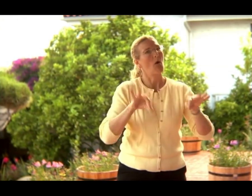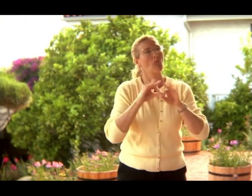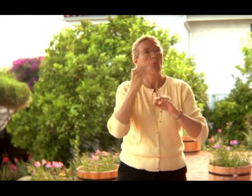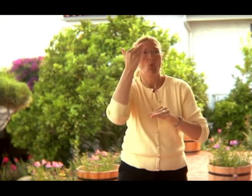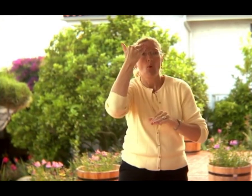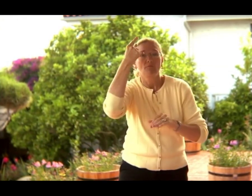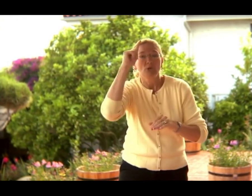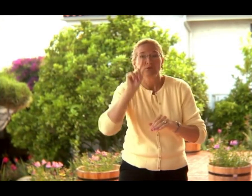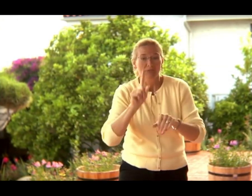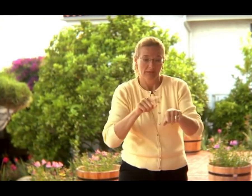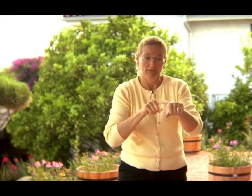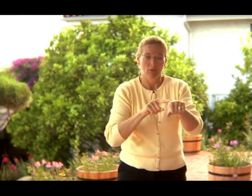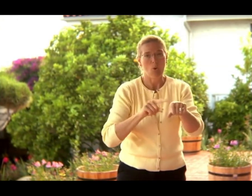okay.